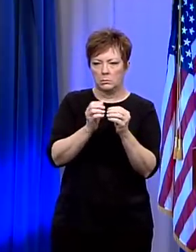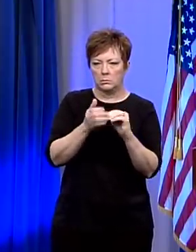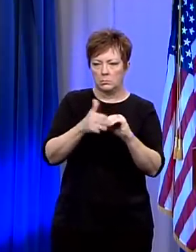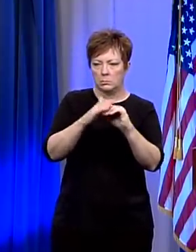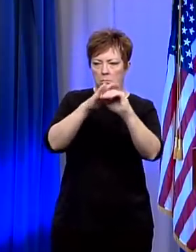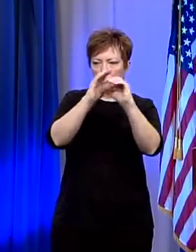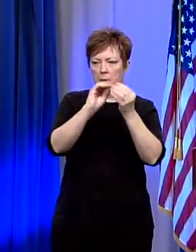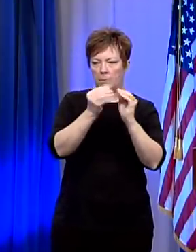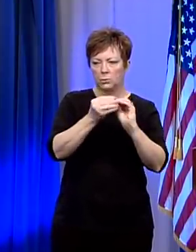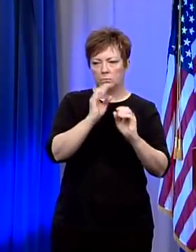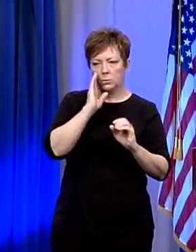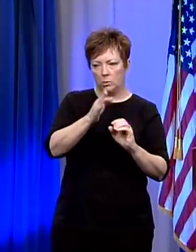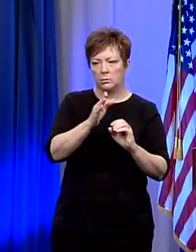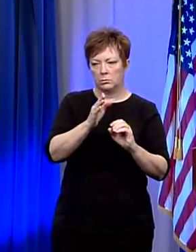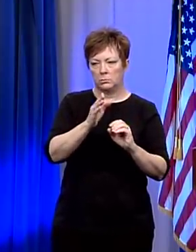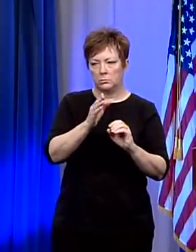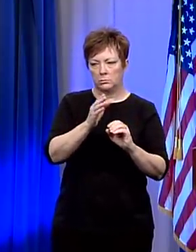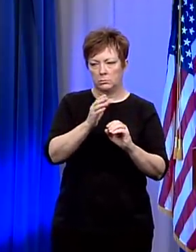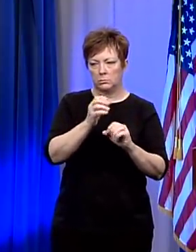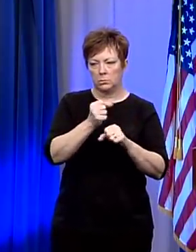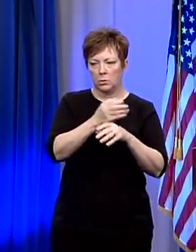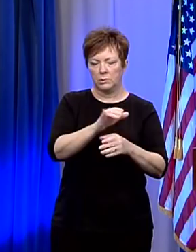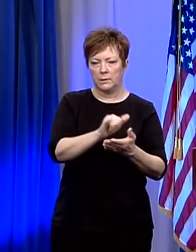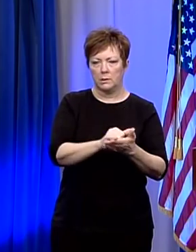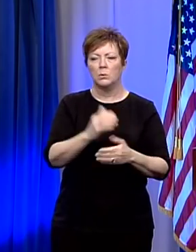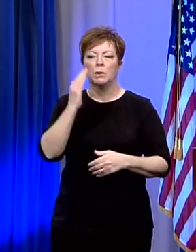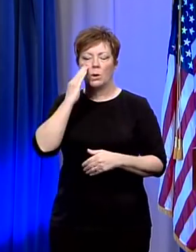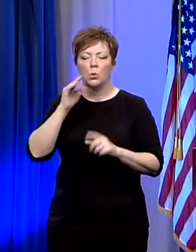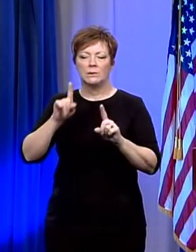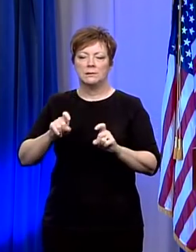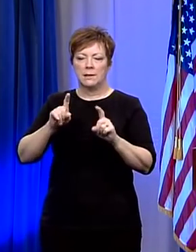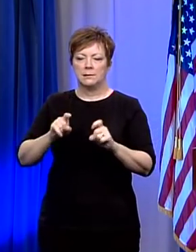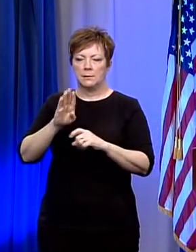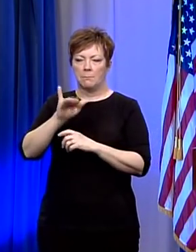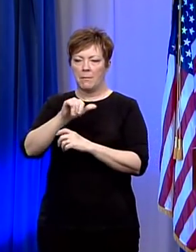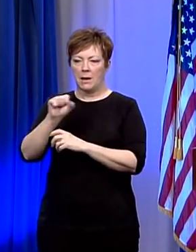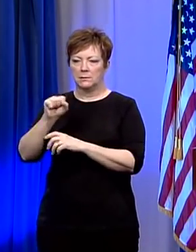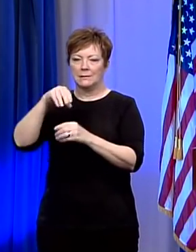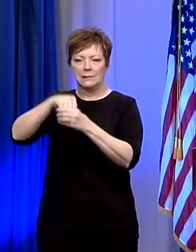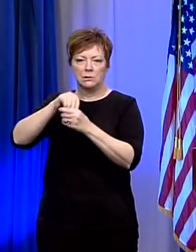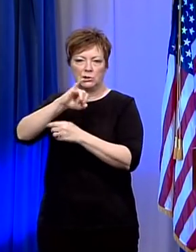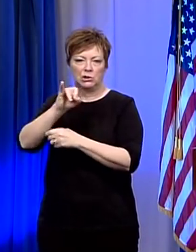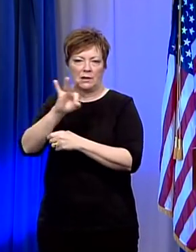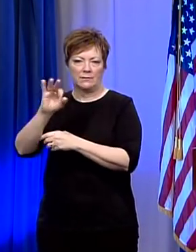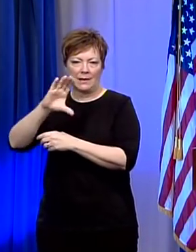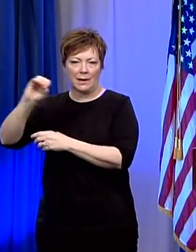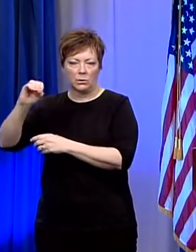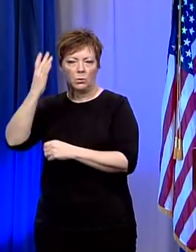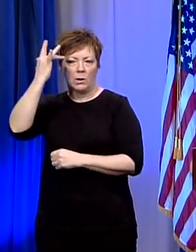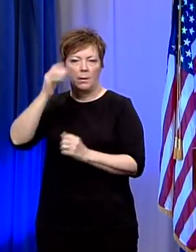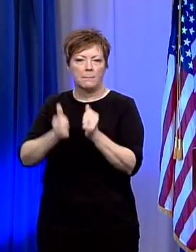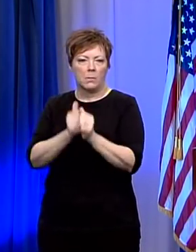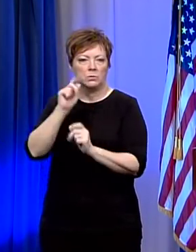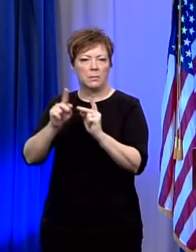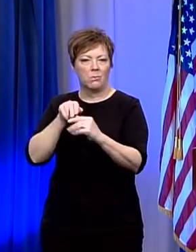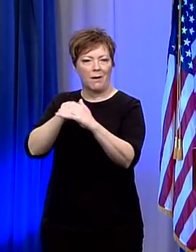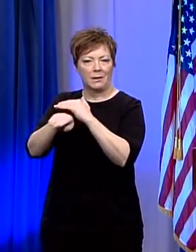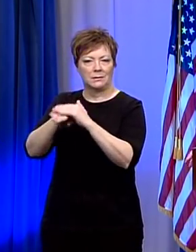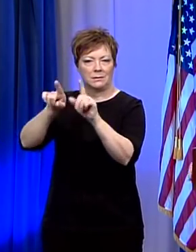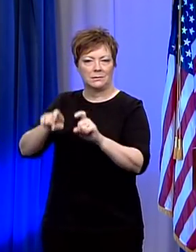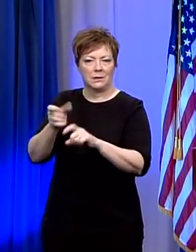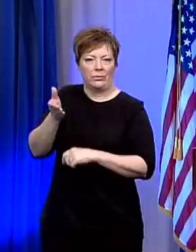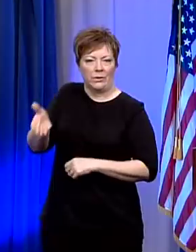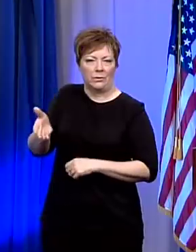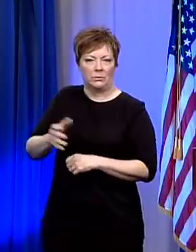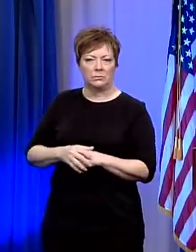understand that there can be a testing bias in Jefferson County because that's where most of the testing is occurring, where most people are able to get access. And yet